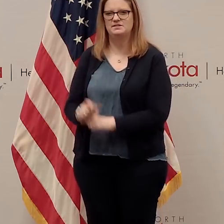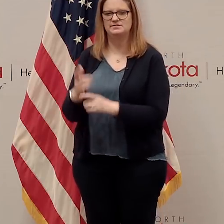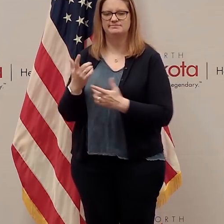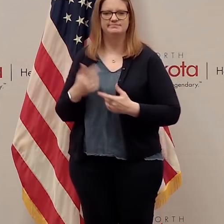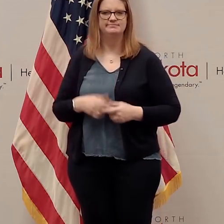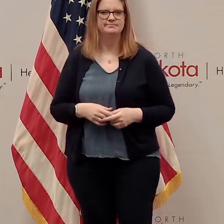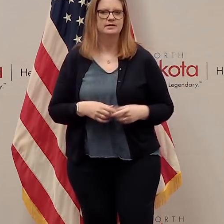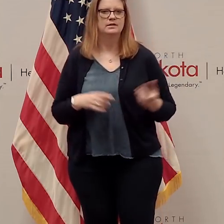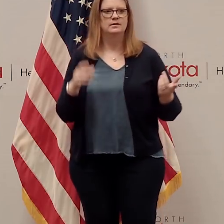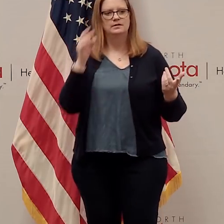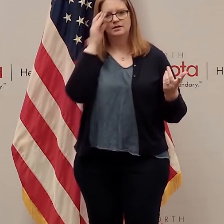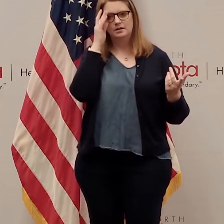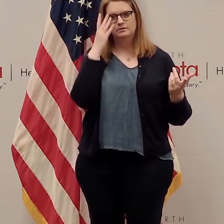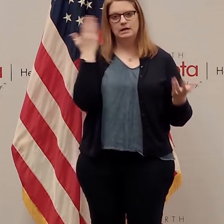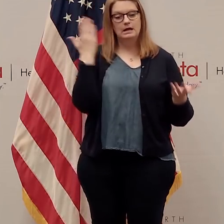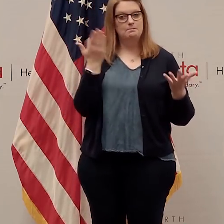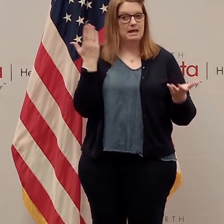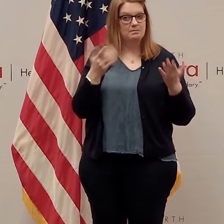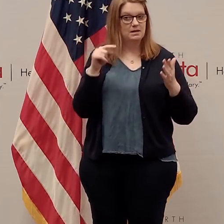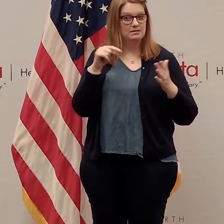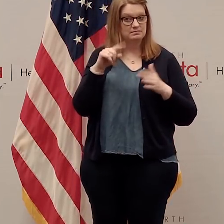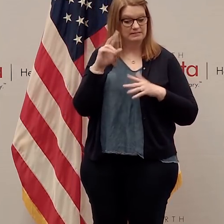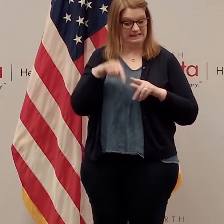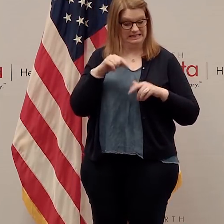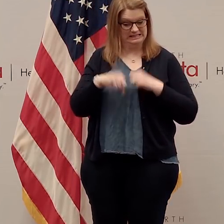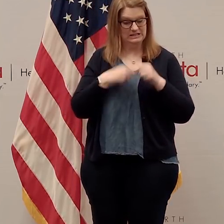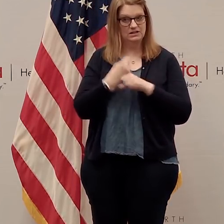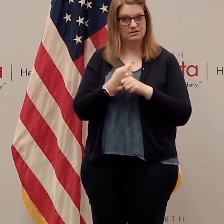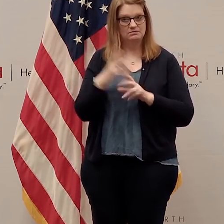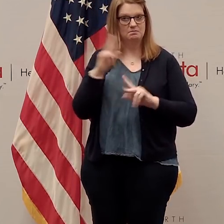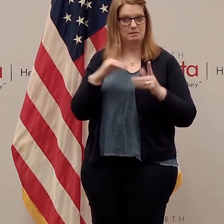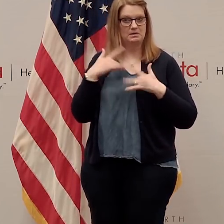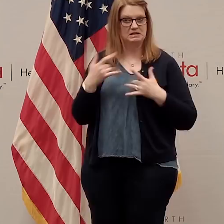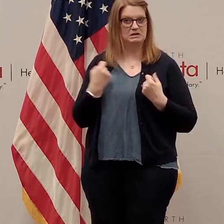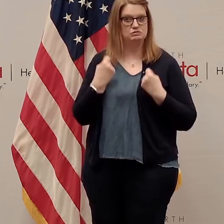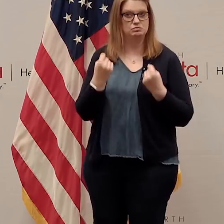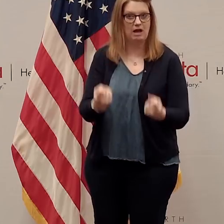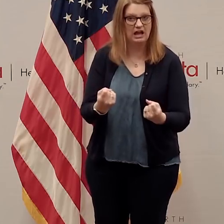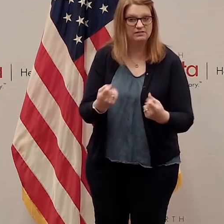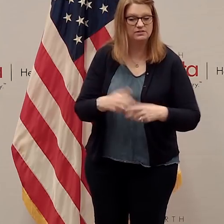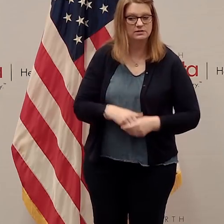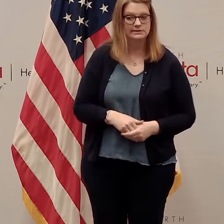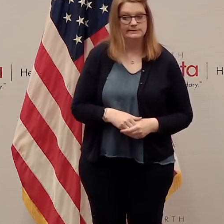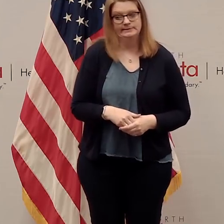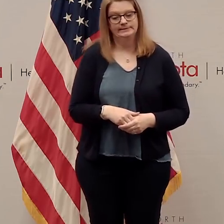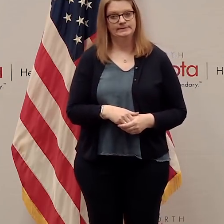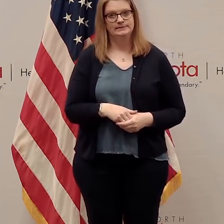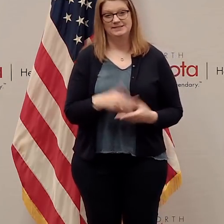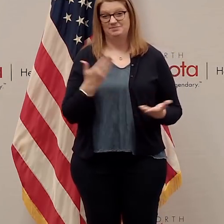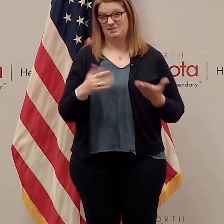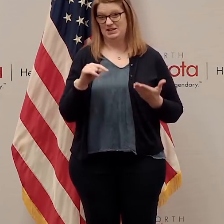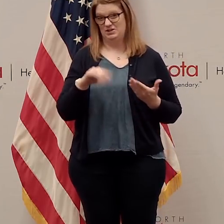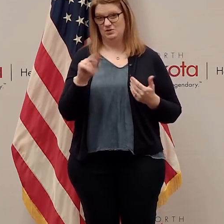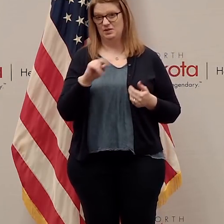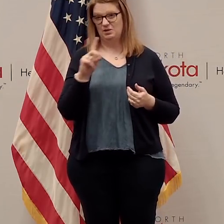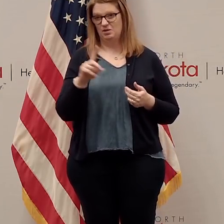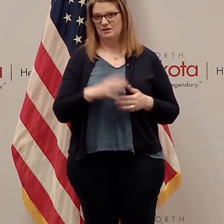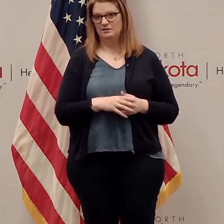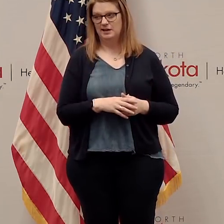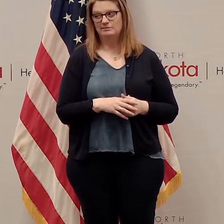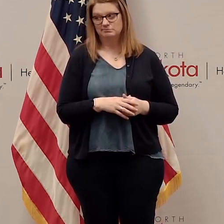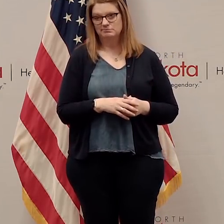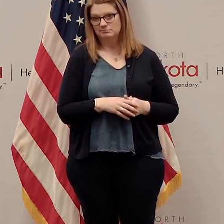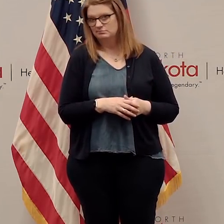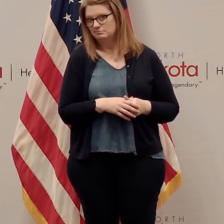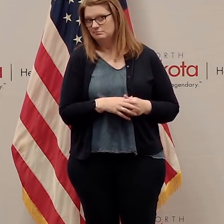We might see more people driving this year. That's the other thing. I think for North Dakota, we may have to get ready that there could be a lot of